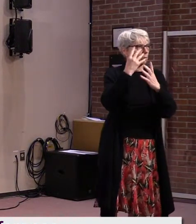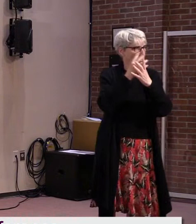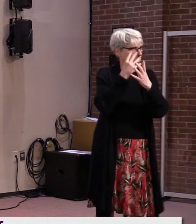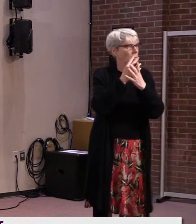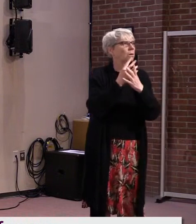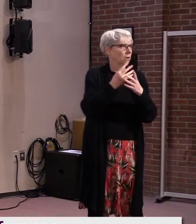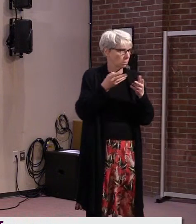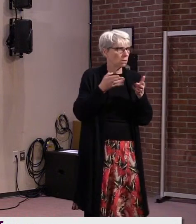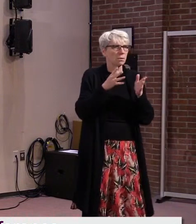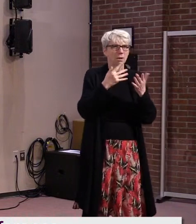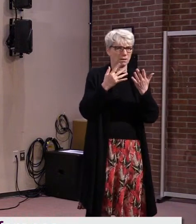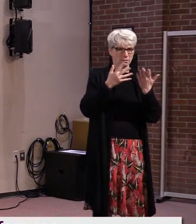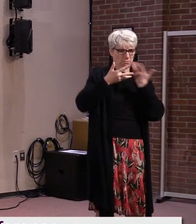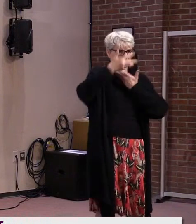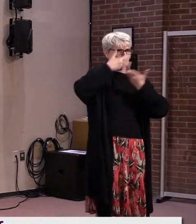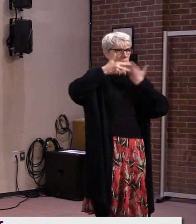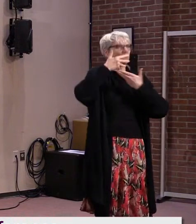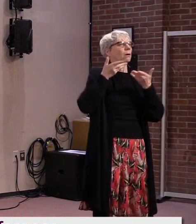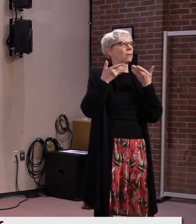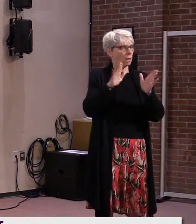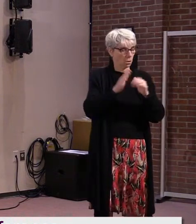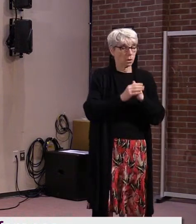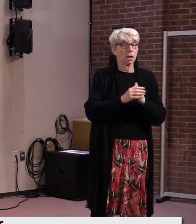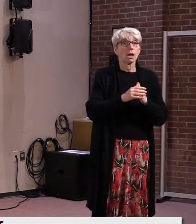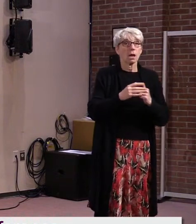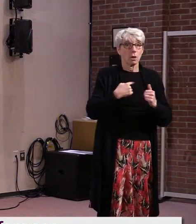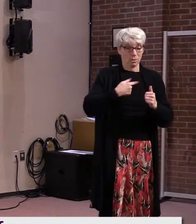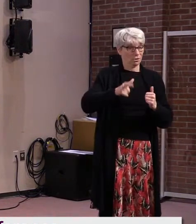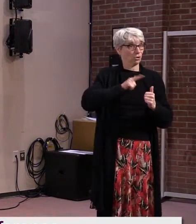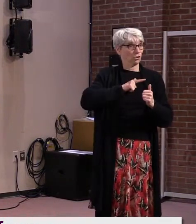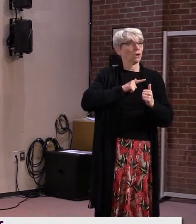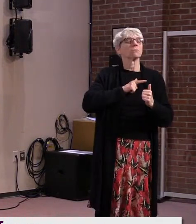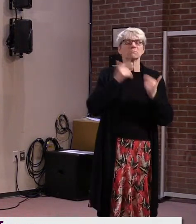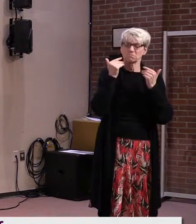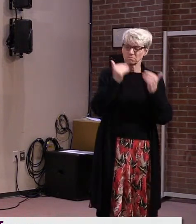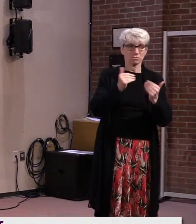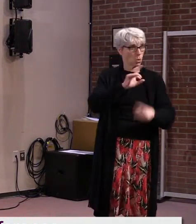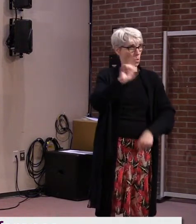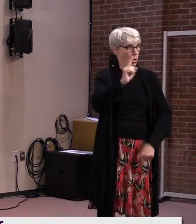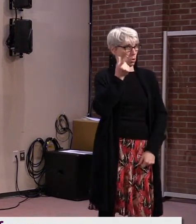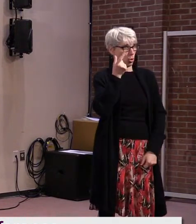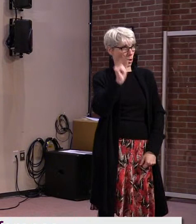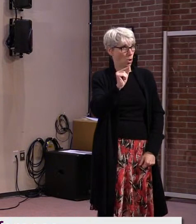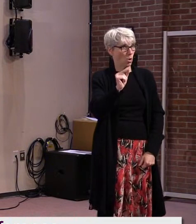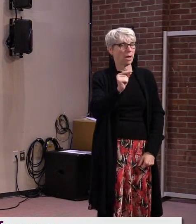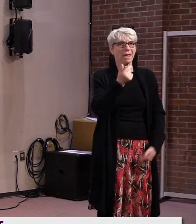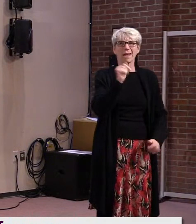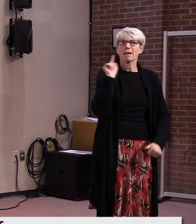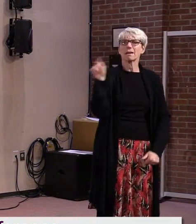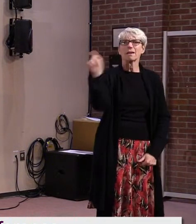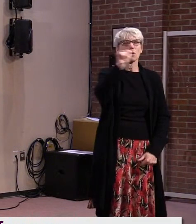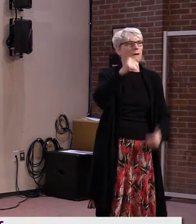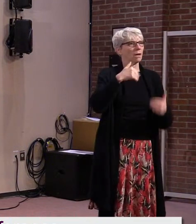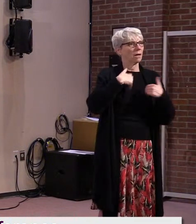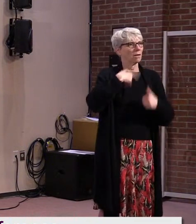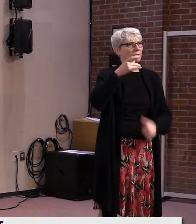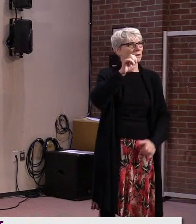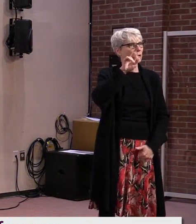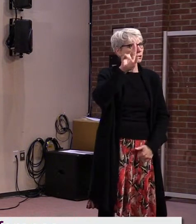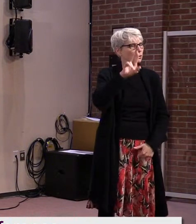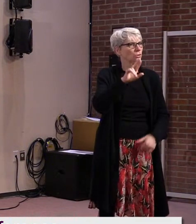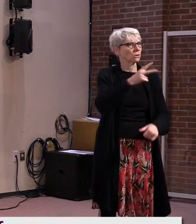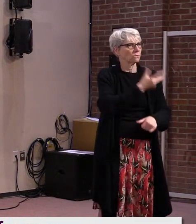are eligible for your booster dose, you can get it anywhere that offers the Pfizer vaccine, the health department,